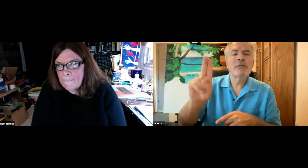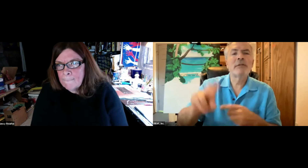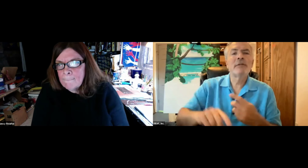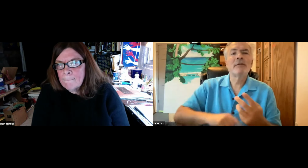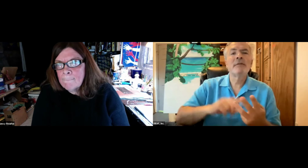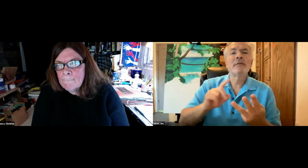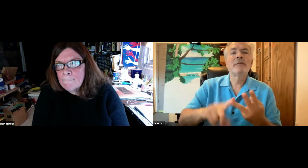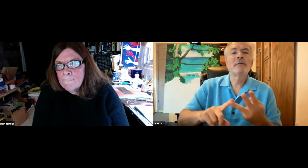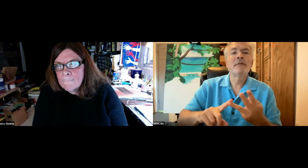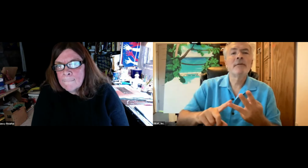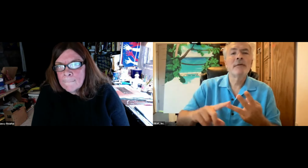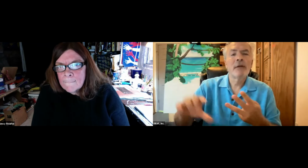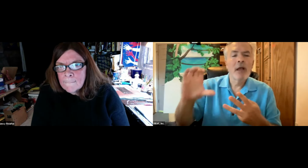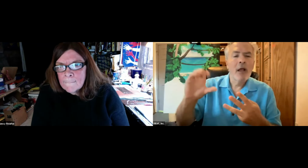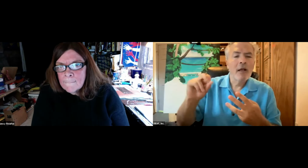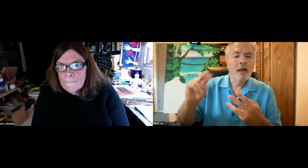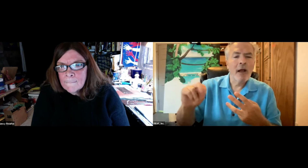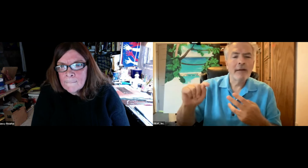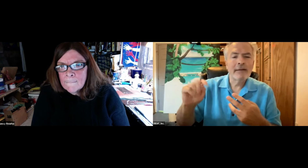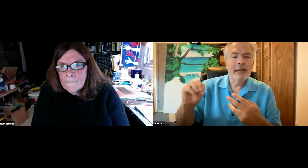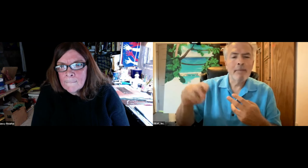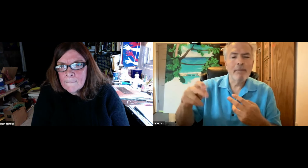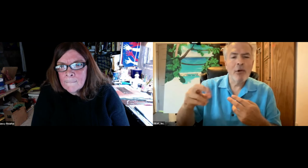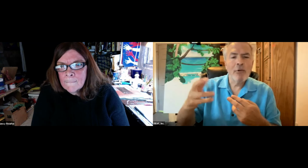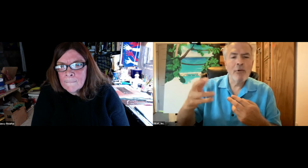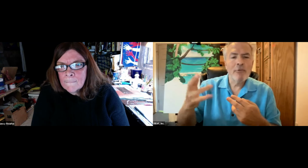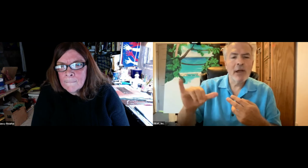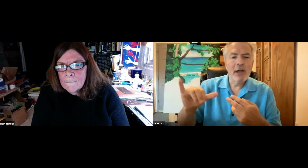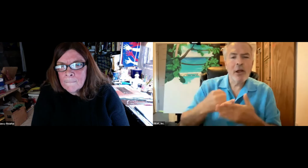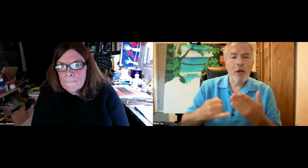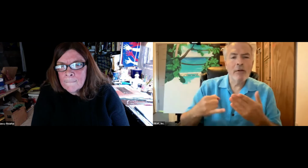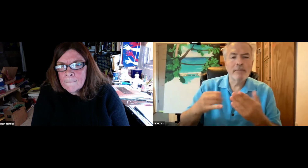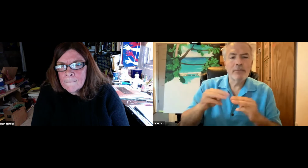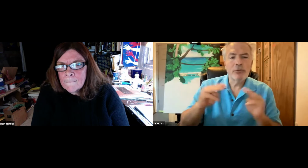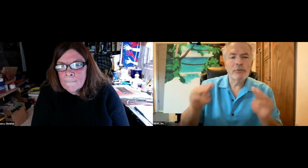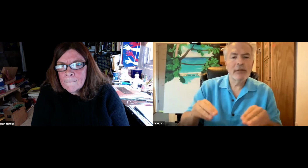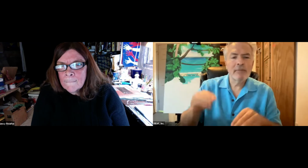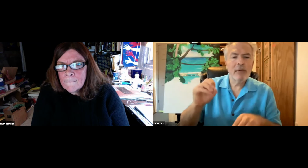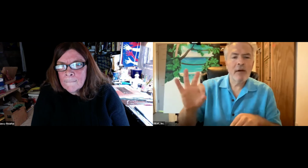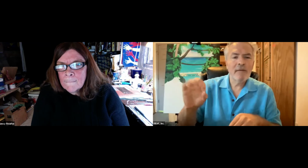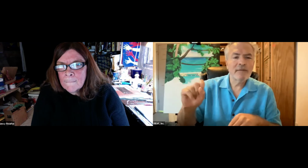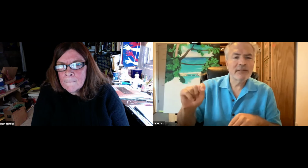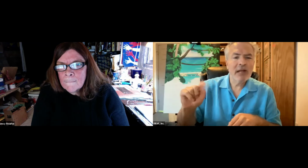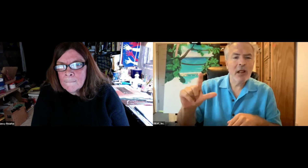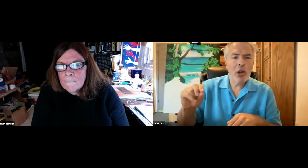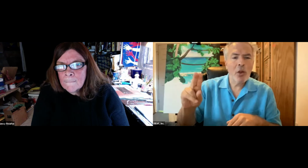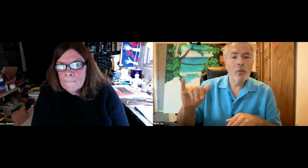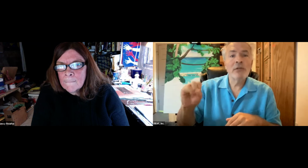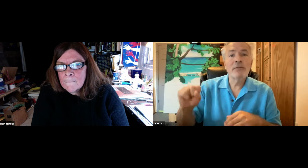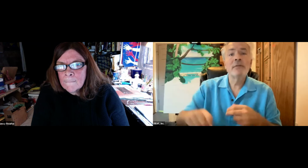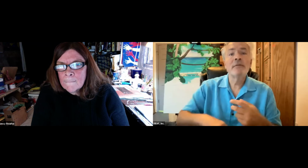CSD, Gallaudet University, the Contemporary Art Museum